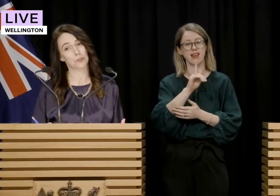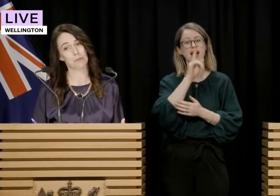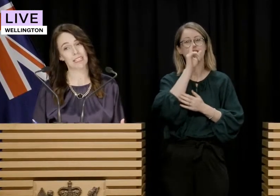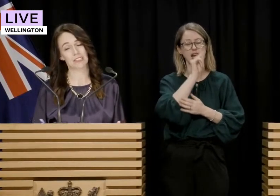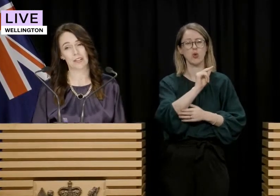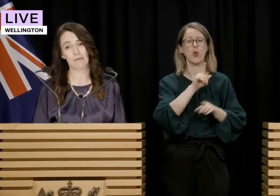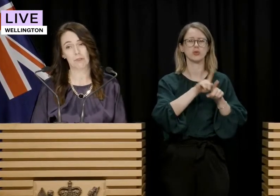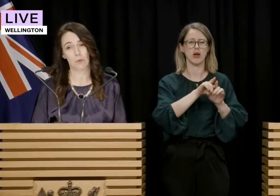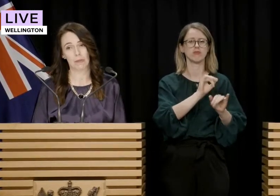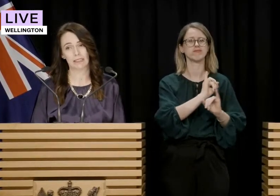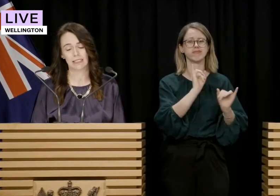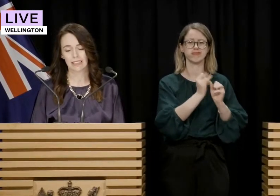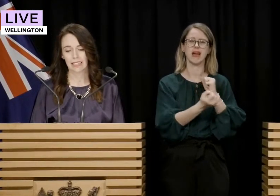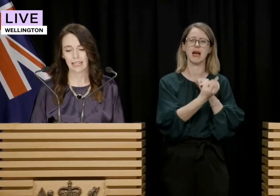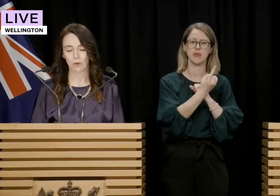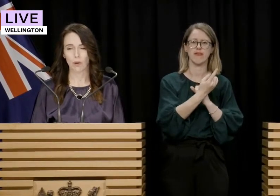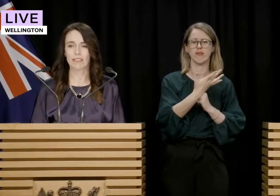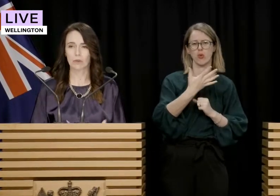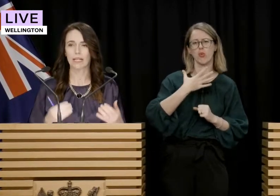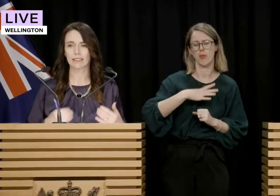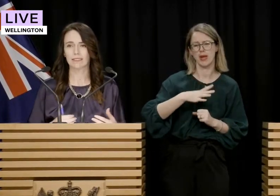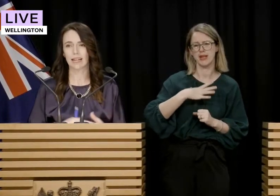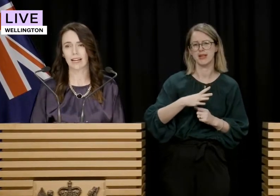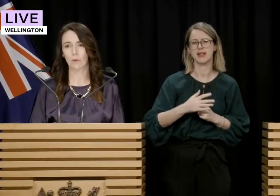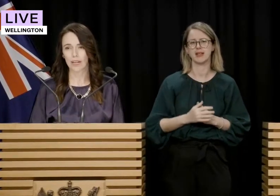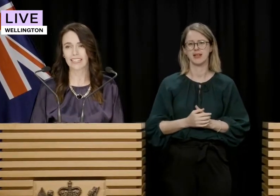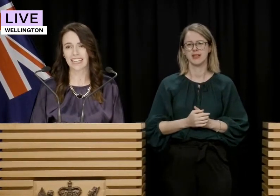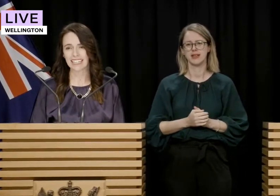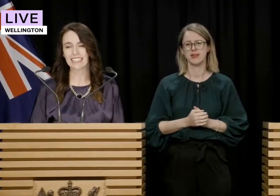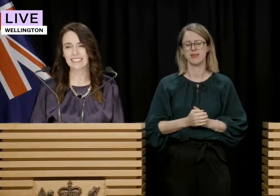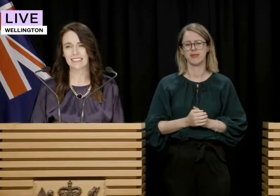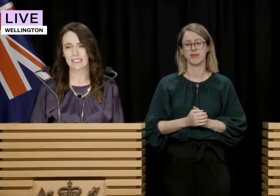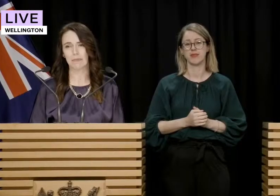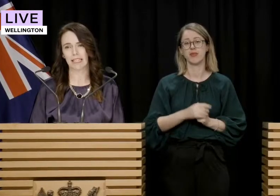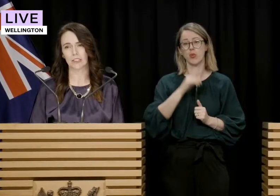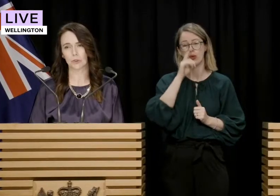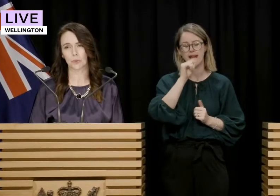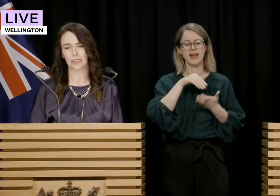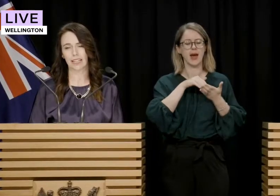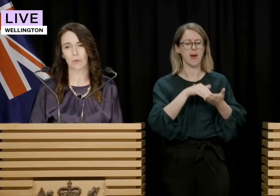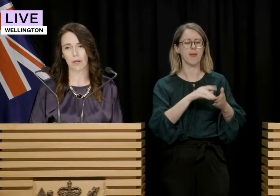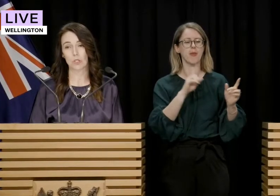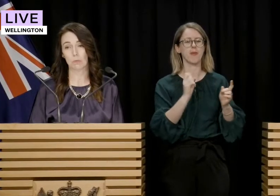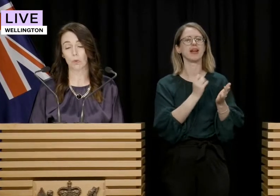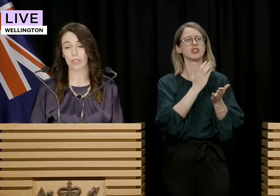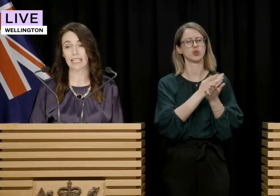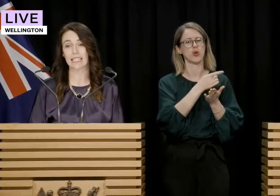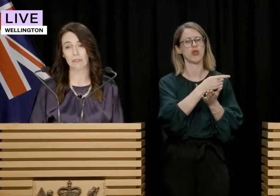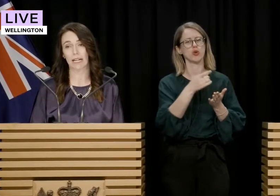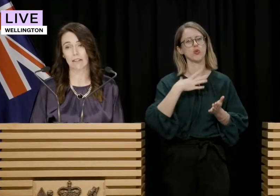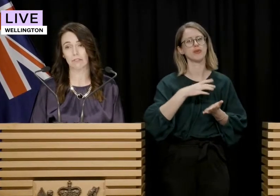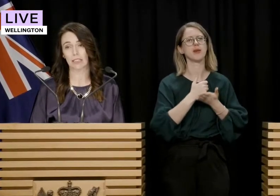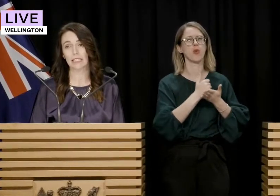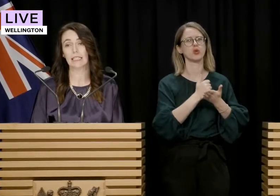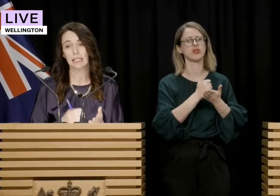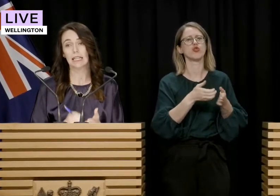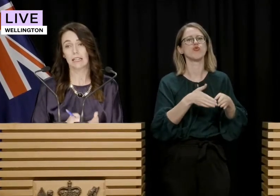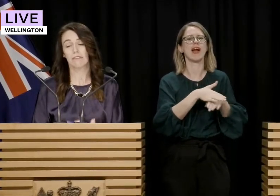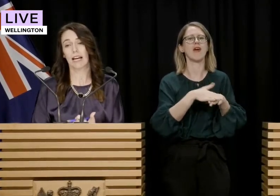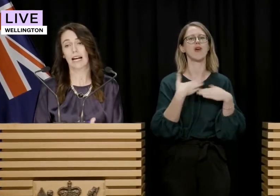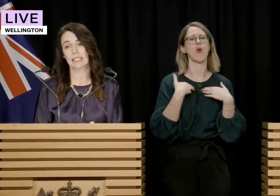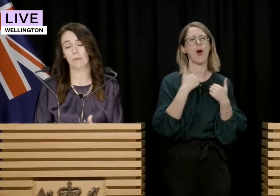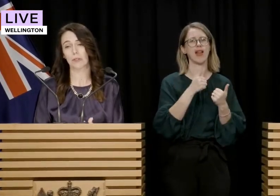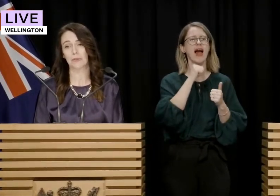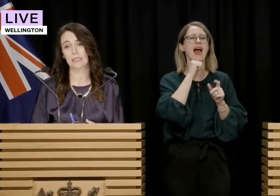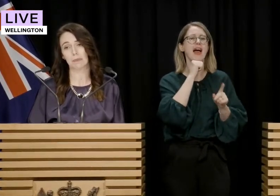be quite a traumatic time for women. One thing we can ease is making sure that they are well supported in their recovery